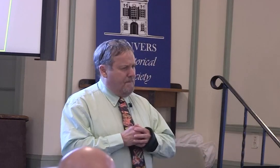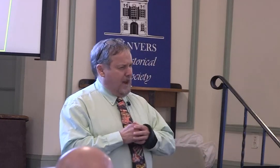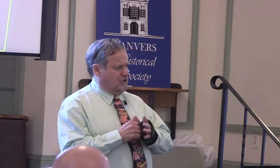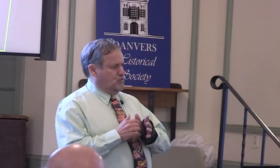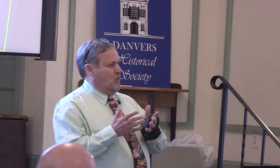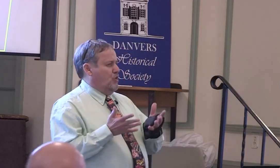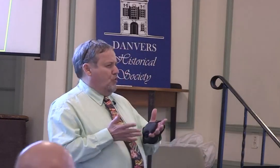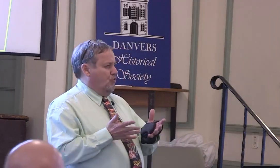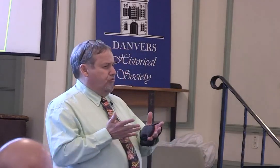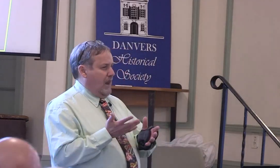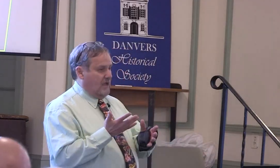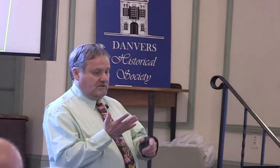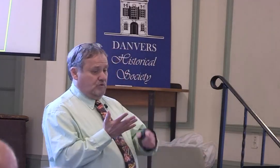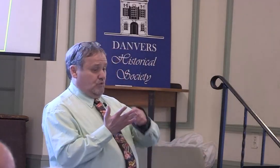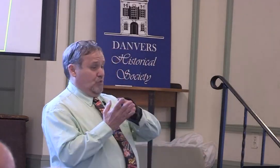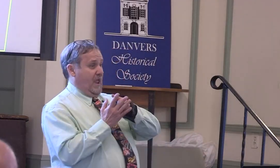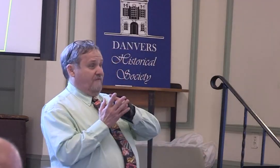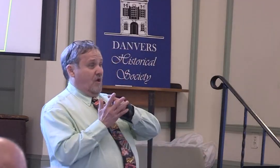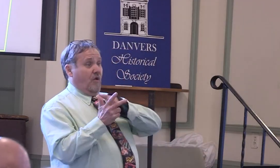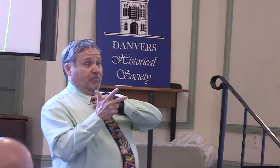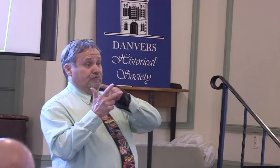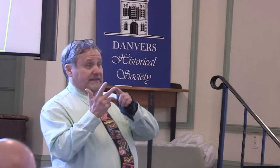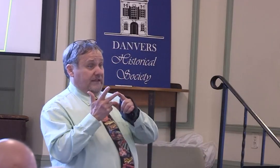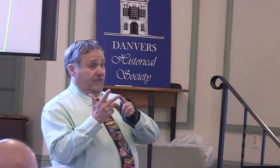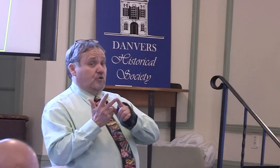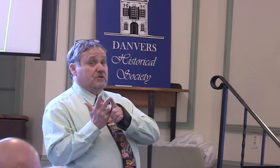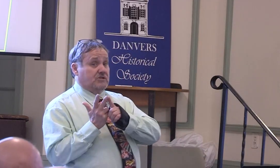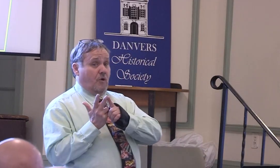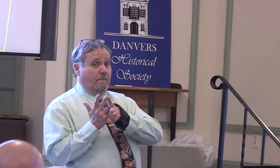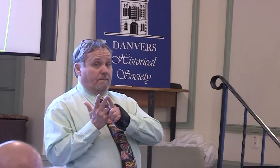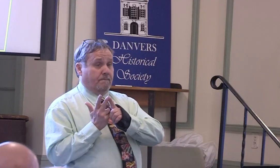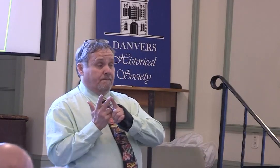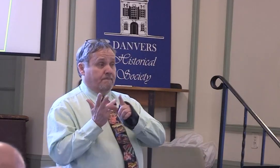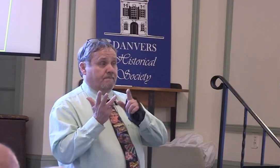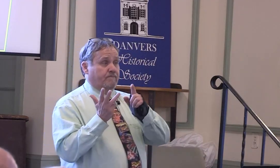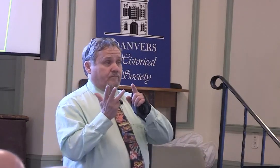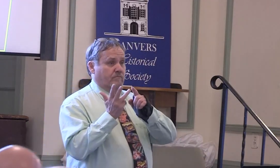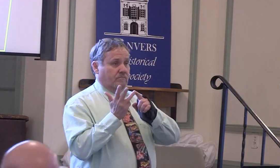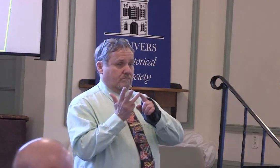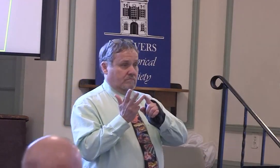like that. But I just wanted you to realize, so you have three in the nursing home.